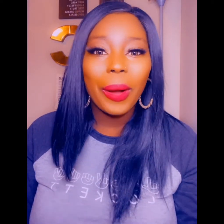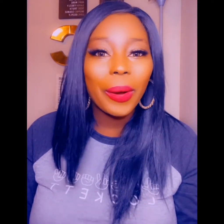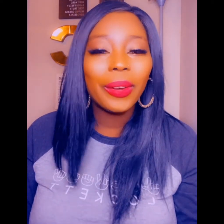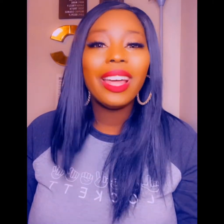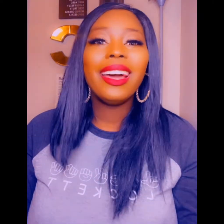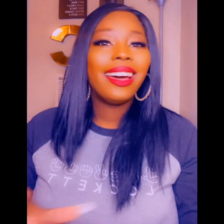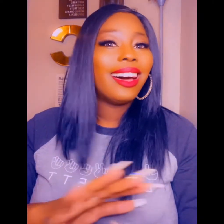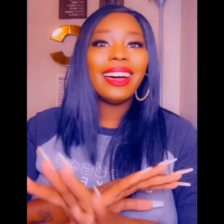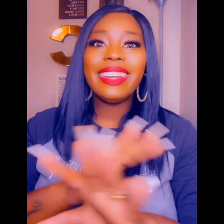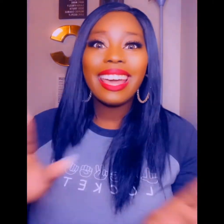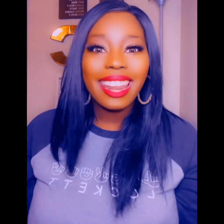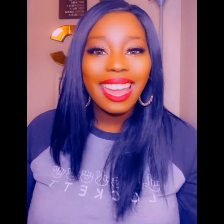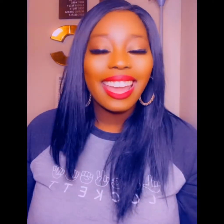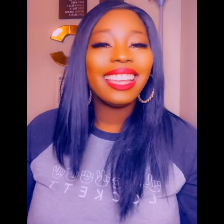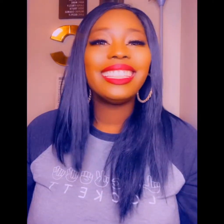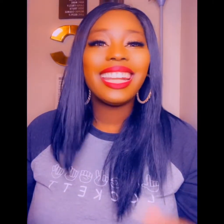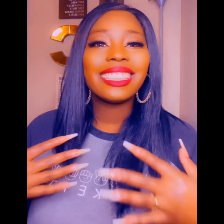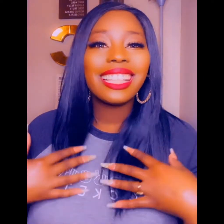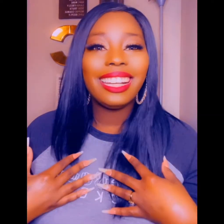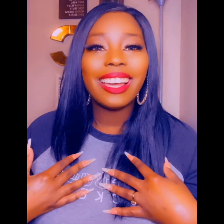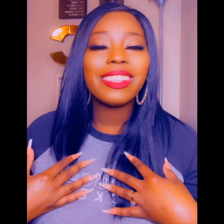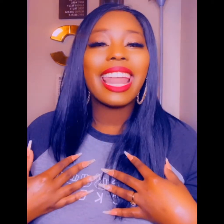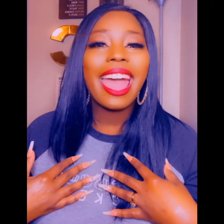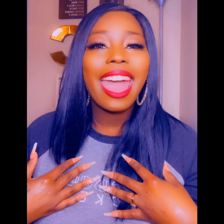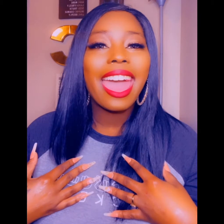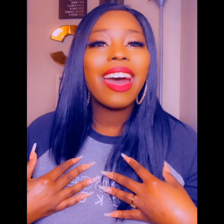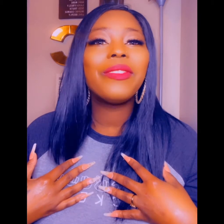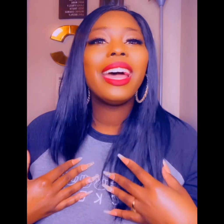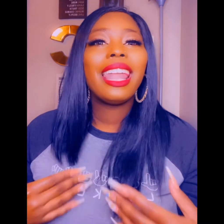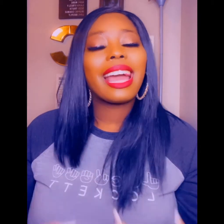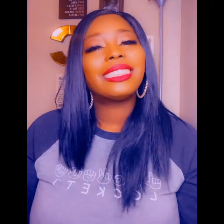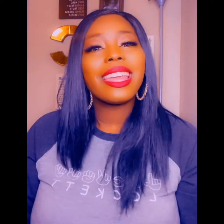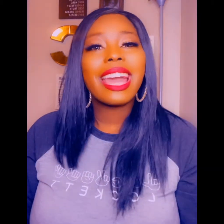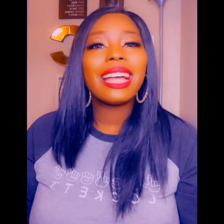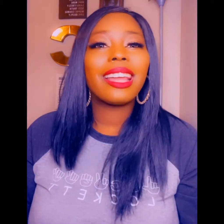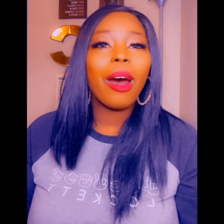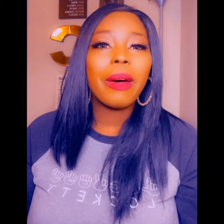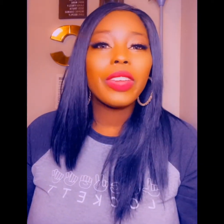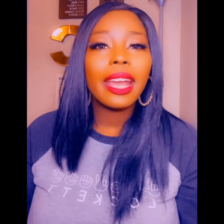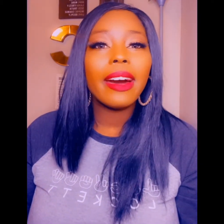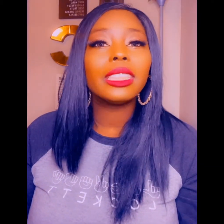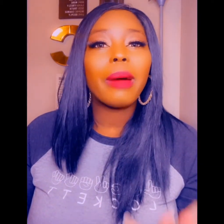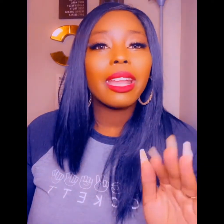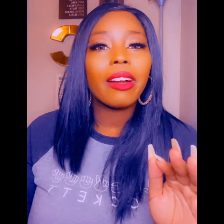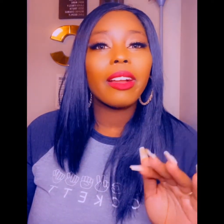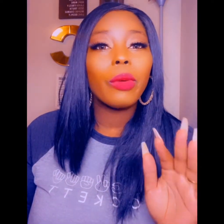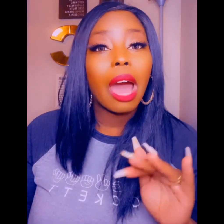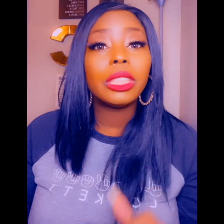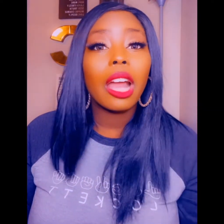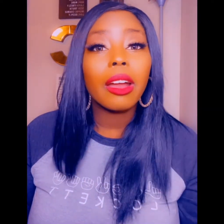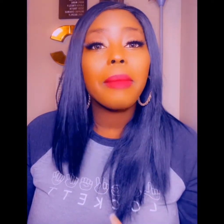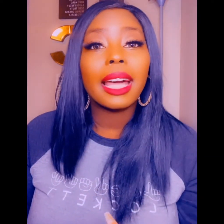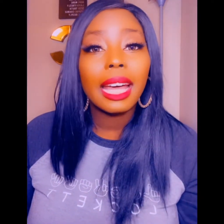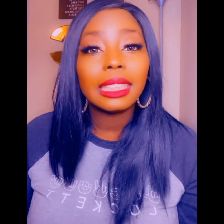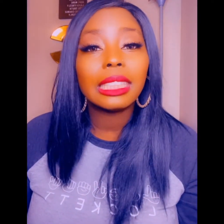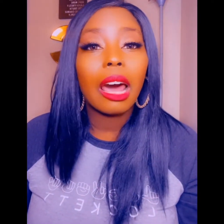pro or none of that. It's just the love that I have. Like I tell you guys in all my videos, when I was younger, my cousin taught